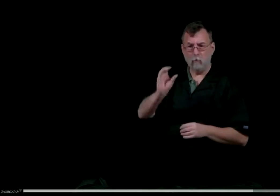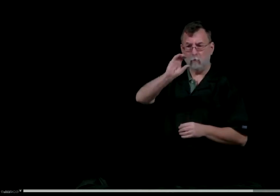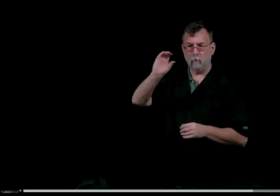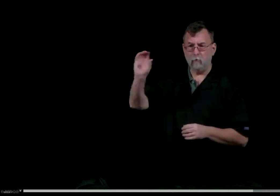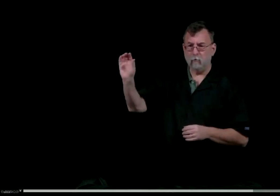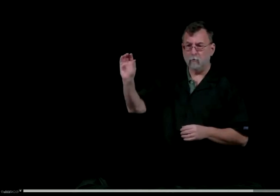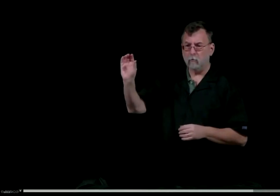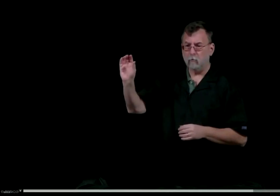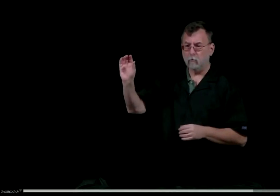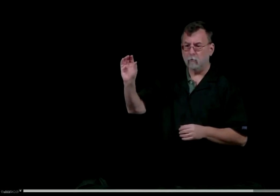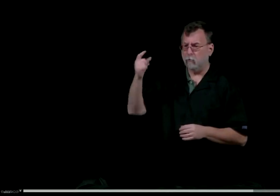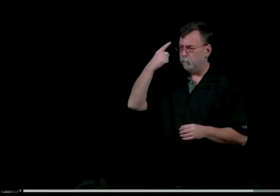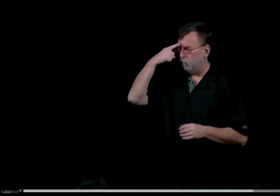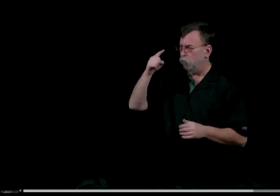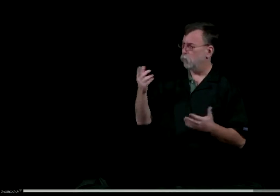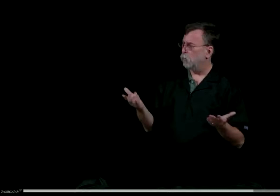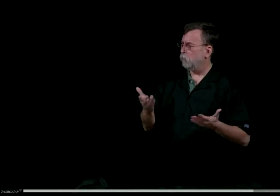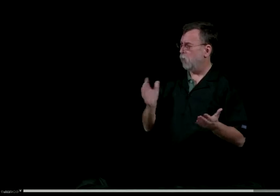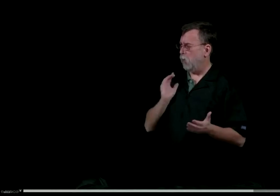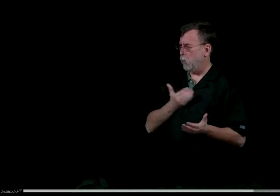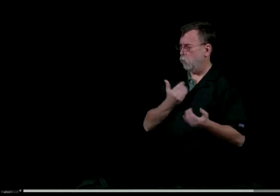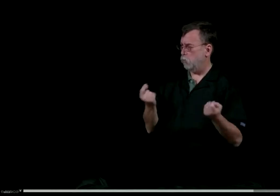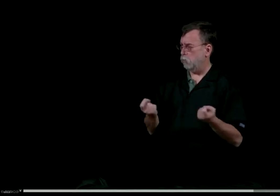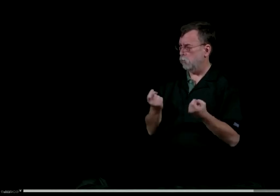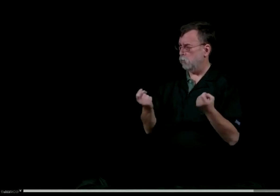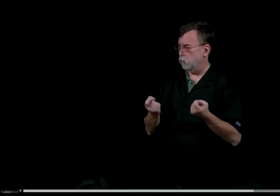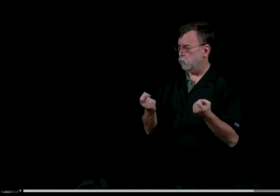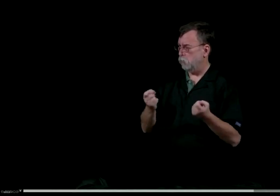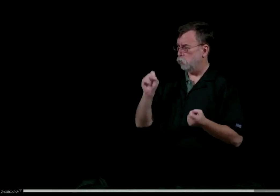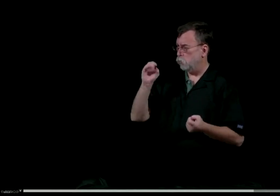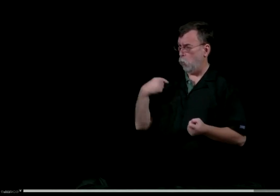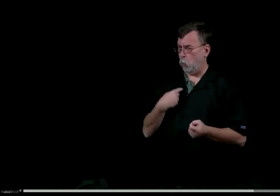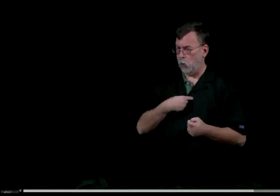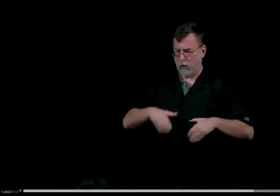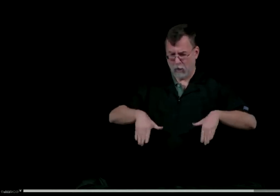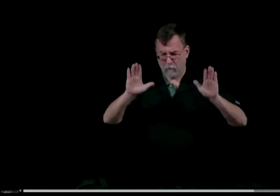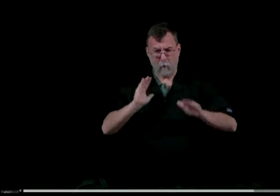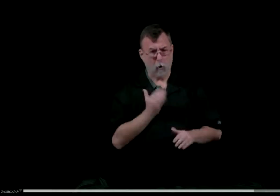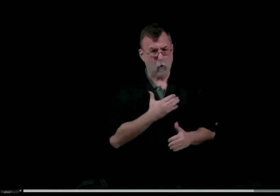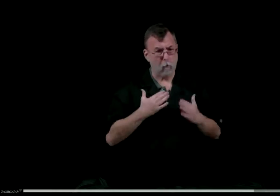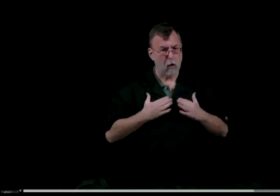Jesus died on the cross. For what? For our sins.